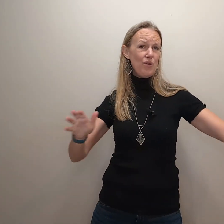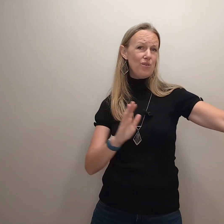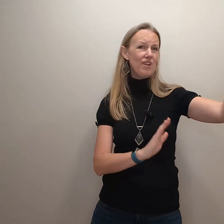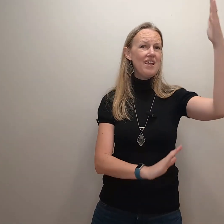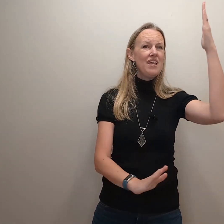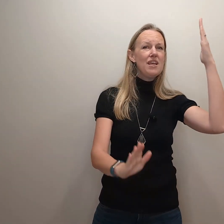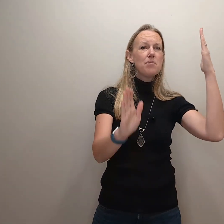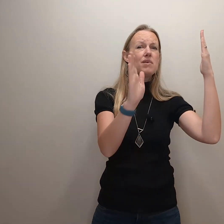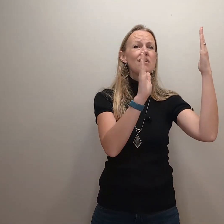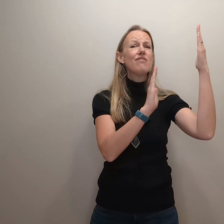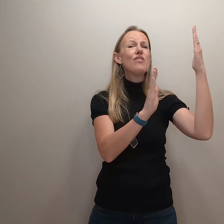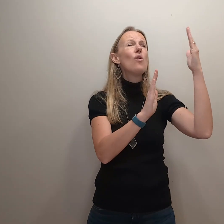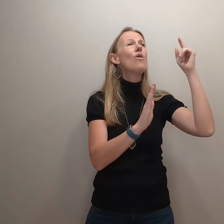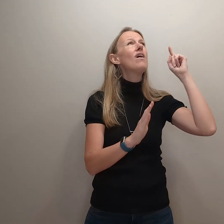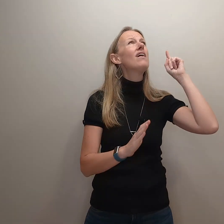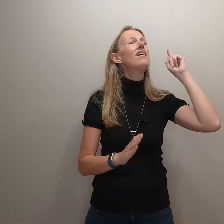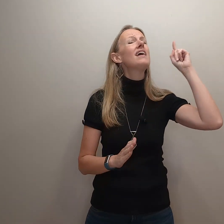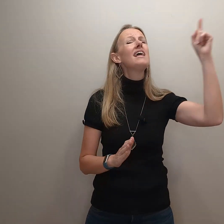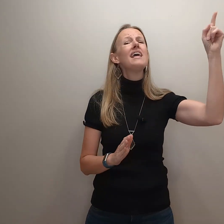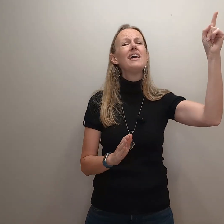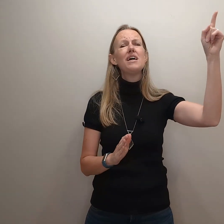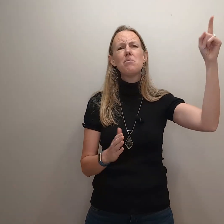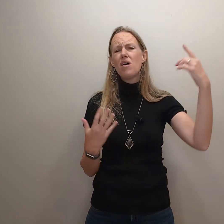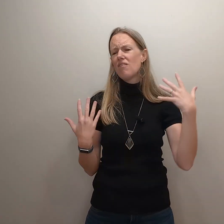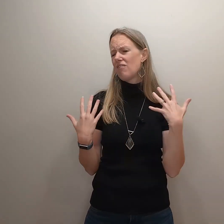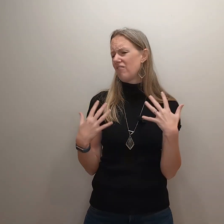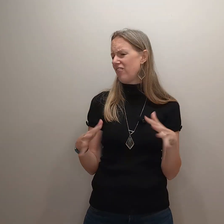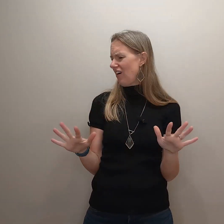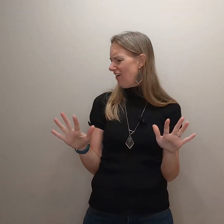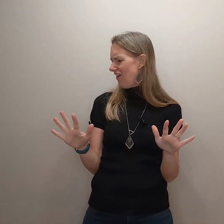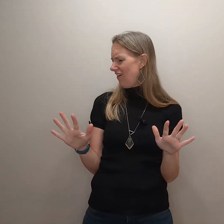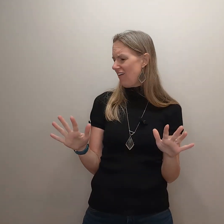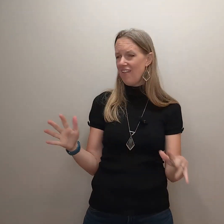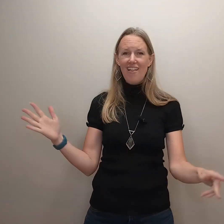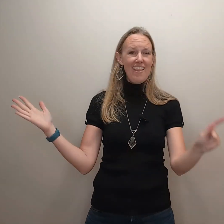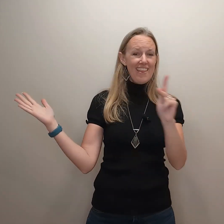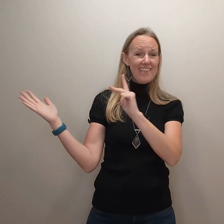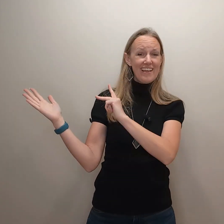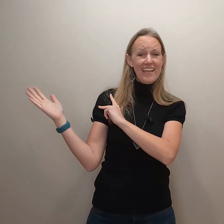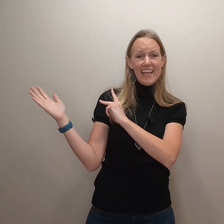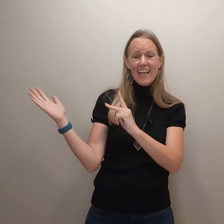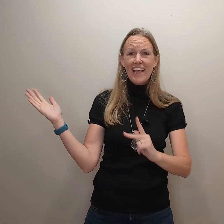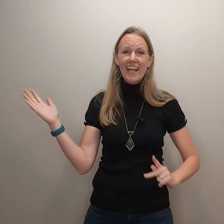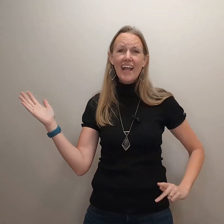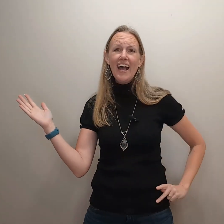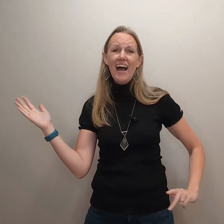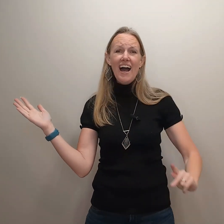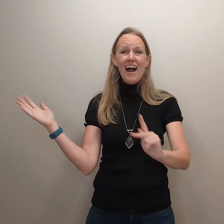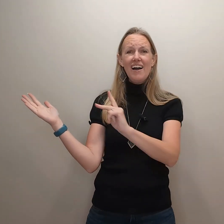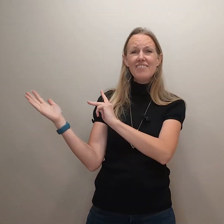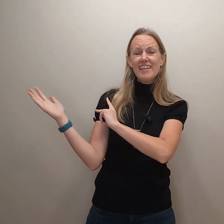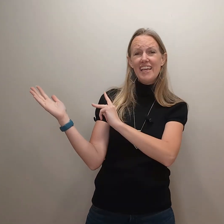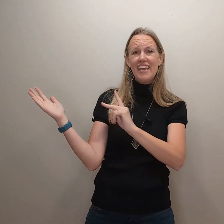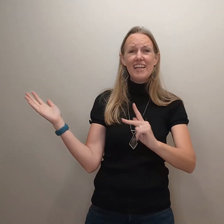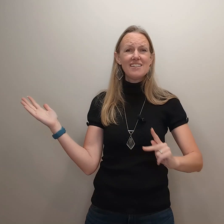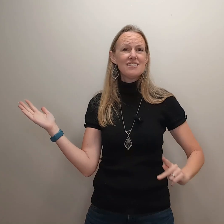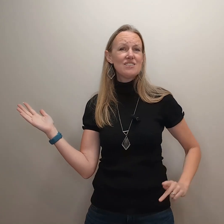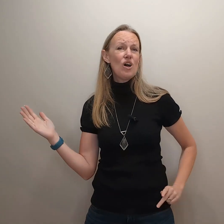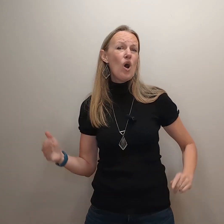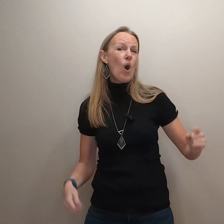throne before him fall. The King of Kings,